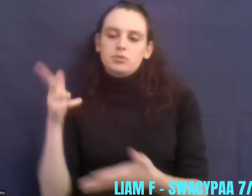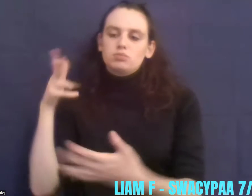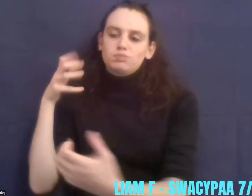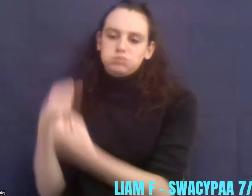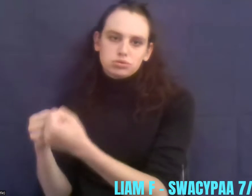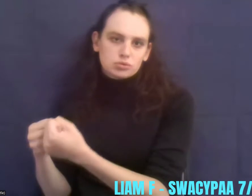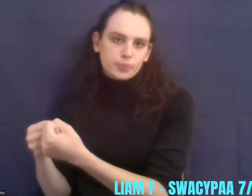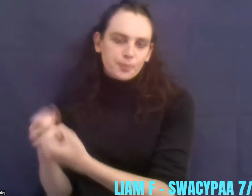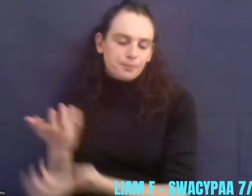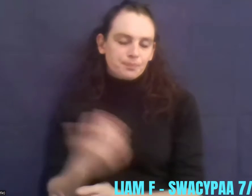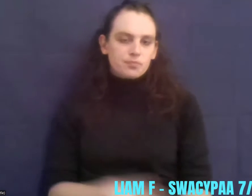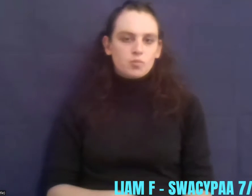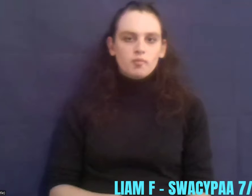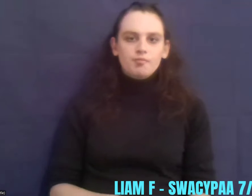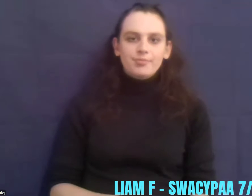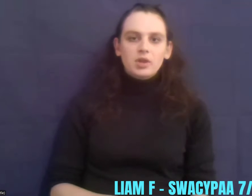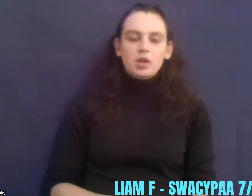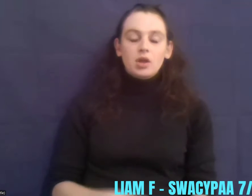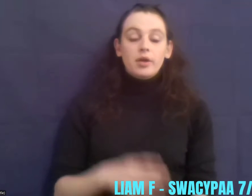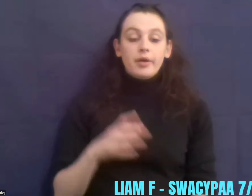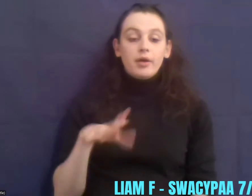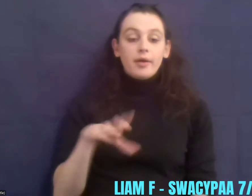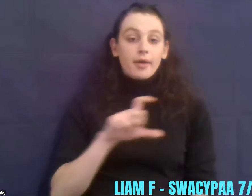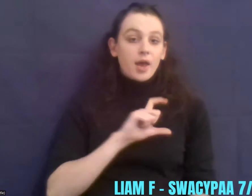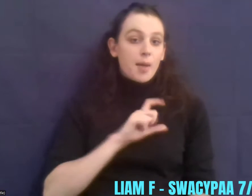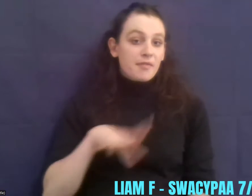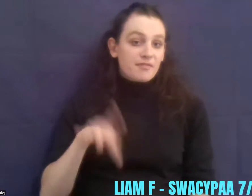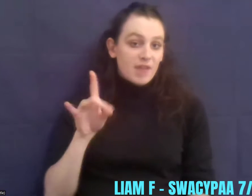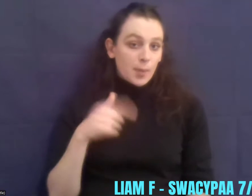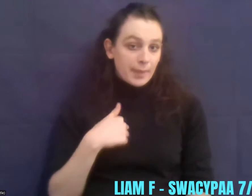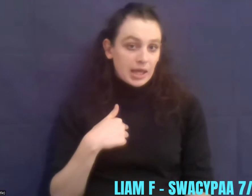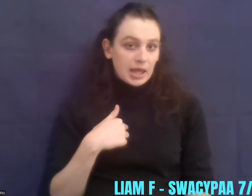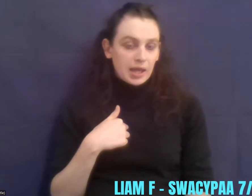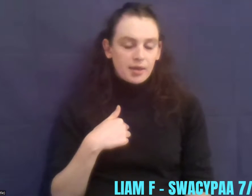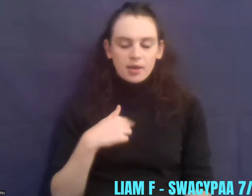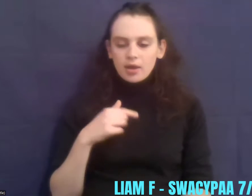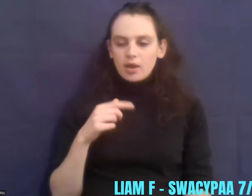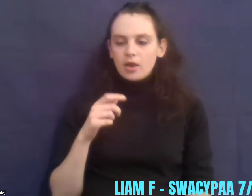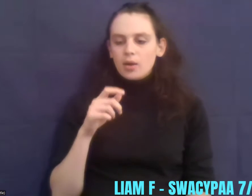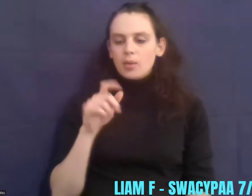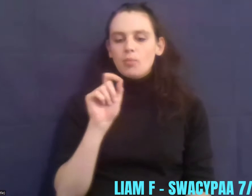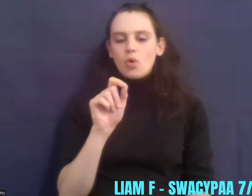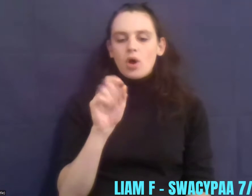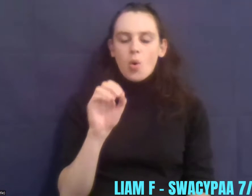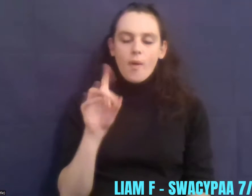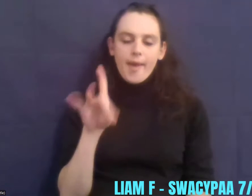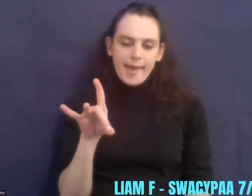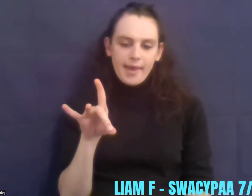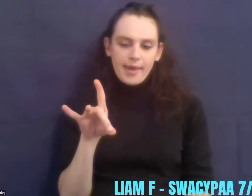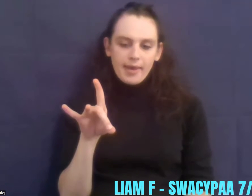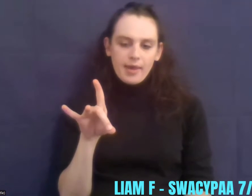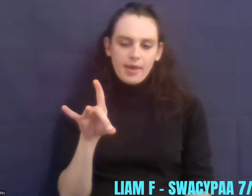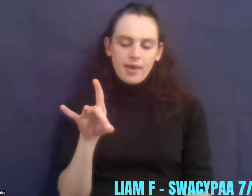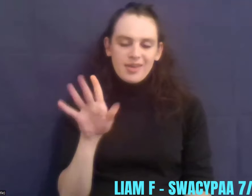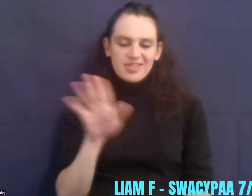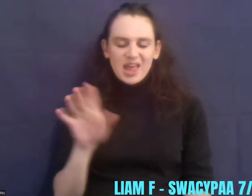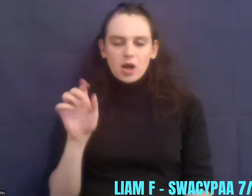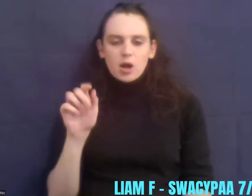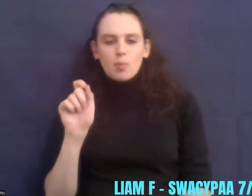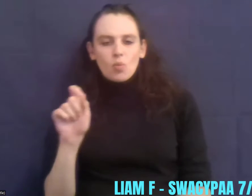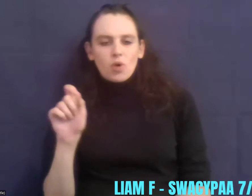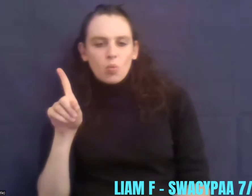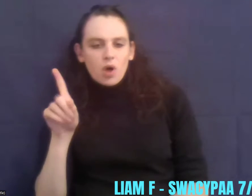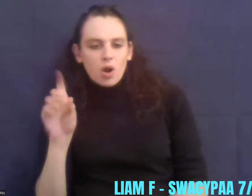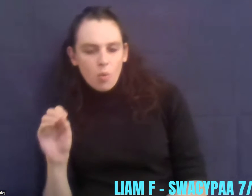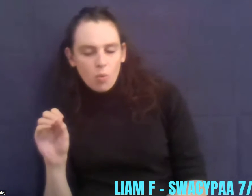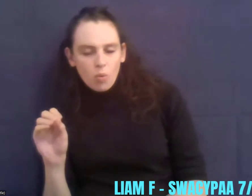eventually the cops found me and I blew like a .08, then a .10. Like I was right around the legal limit.